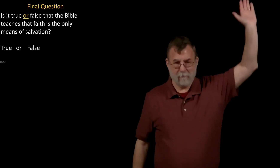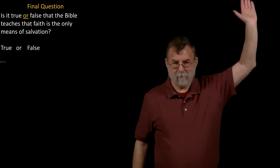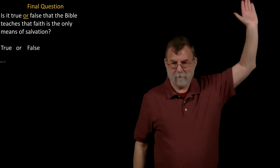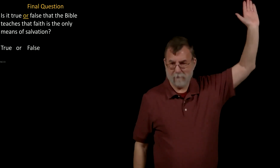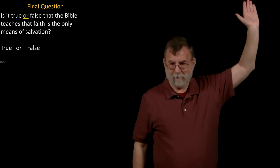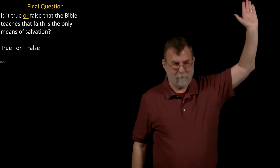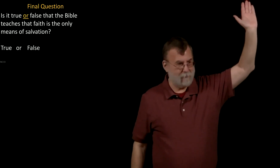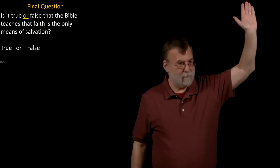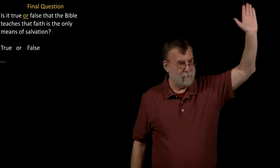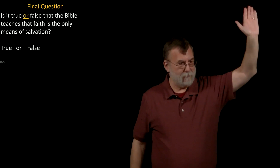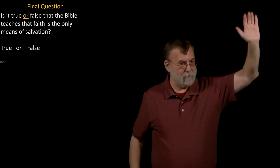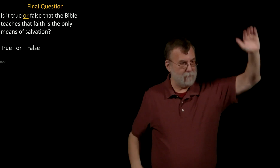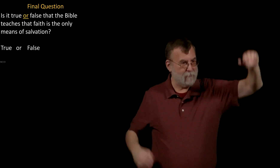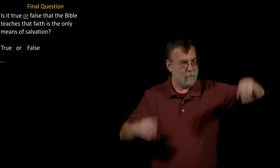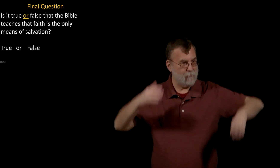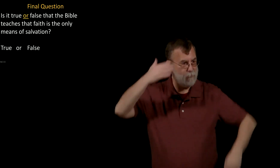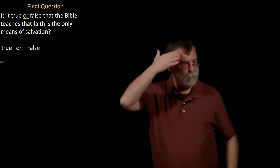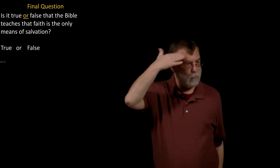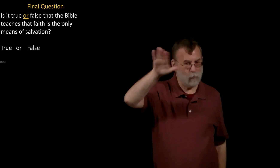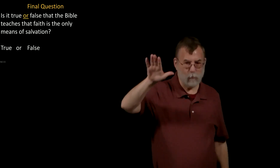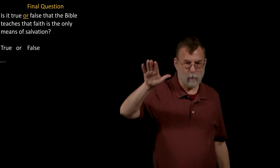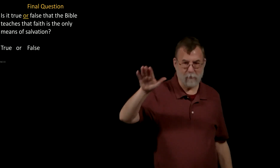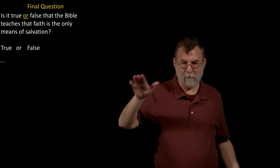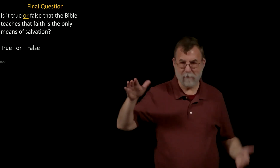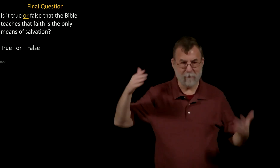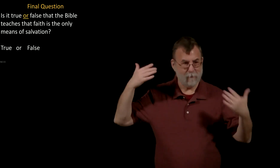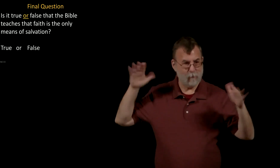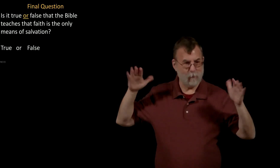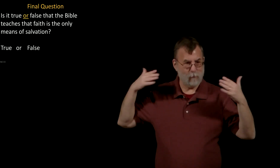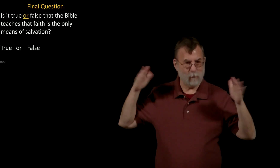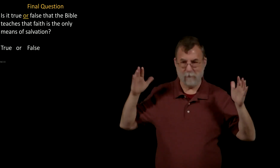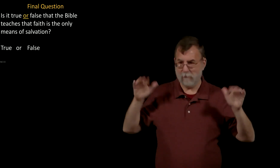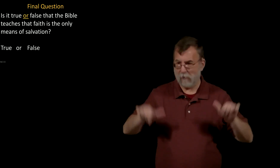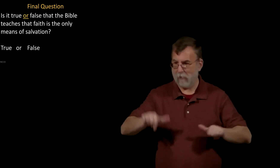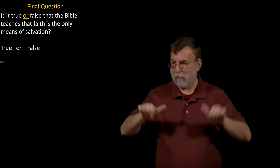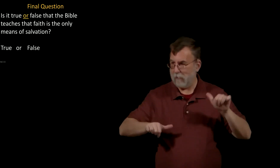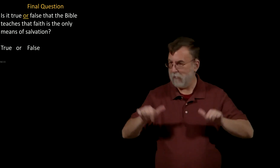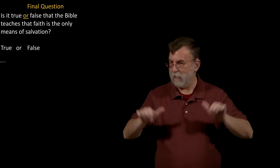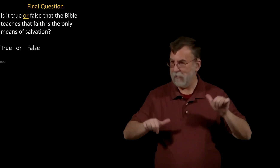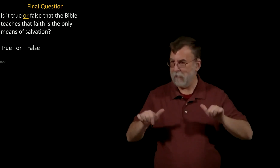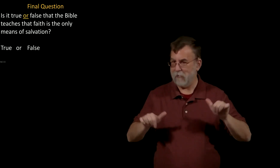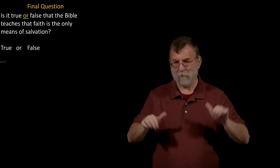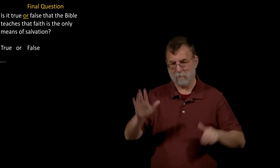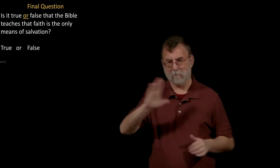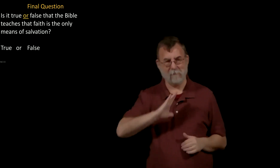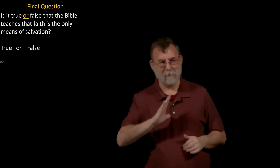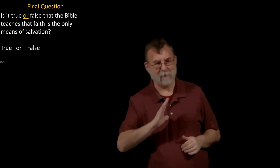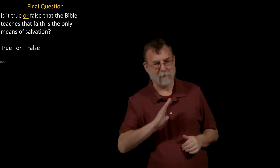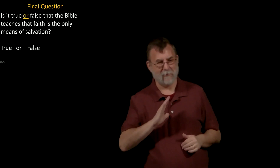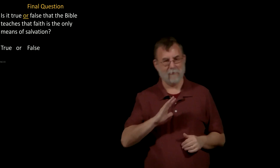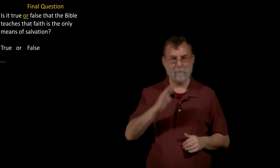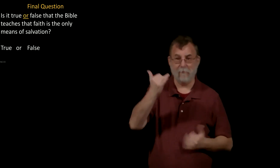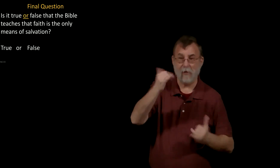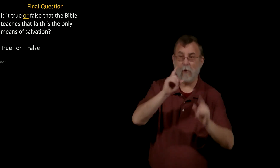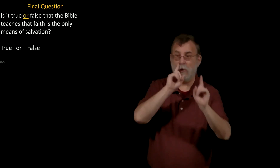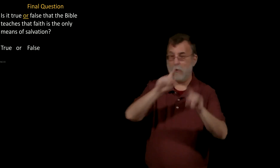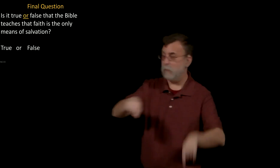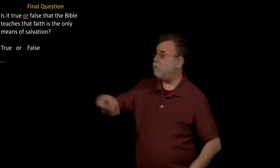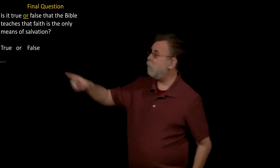False, raise your hand. Don't know? Don't know? Unsure? Okay. Here's